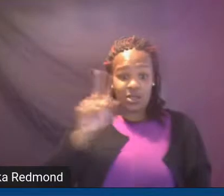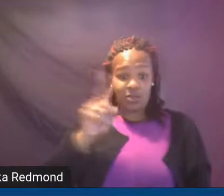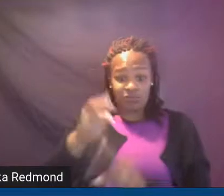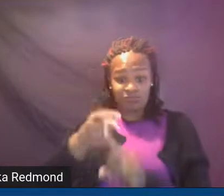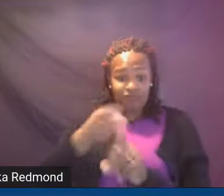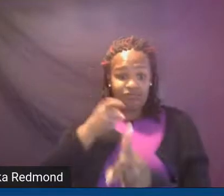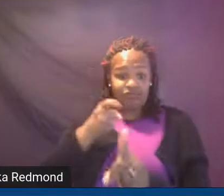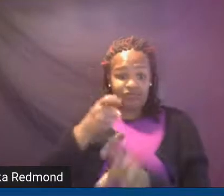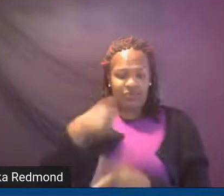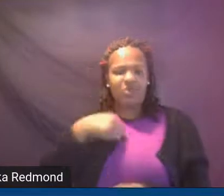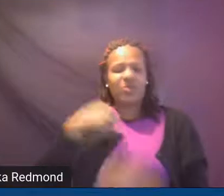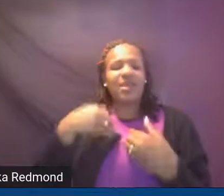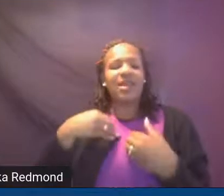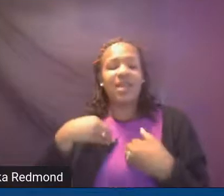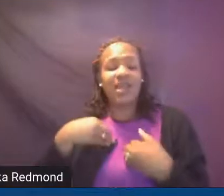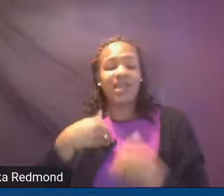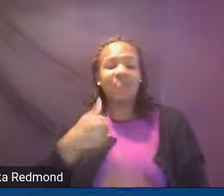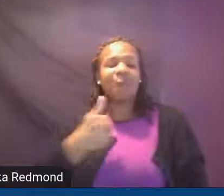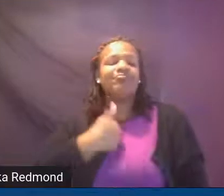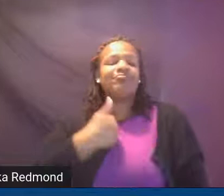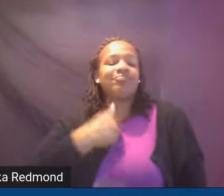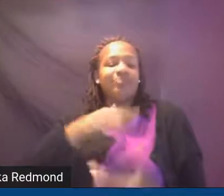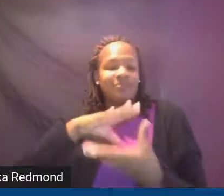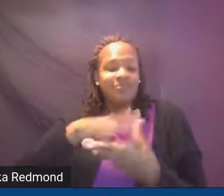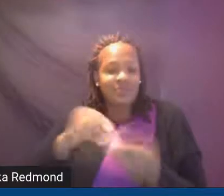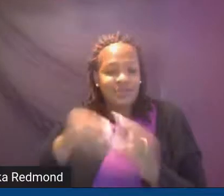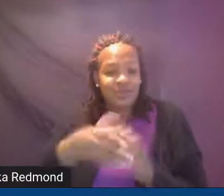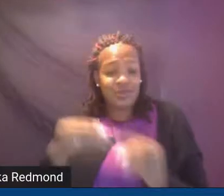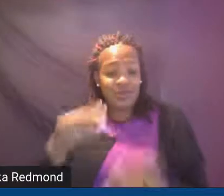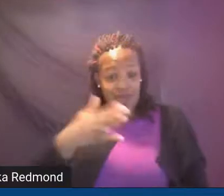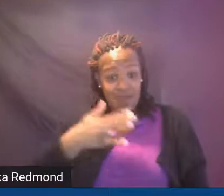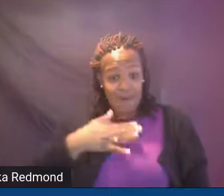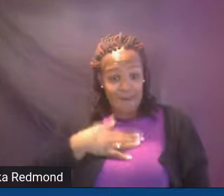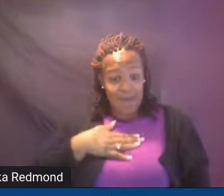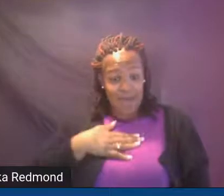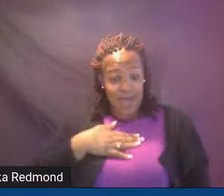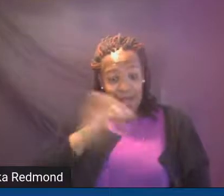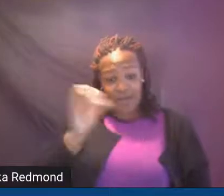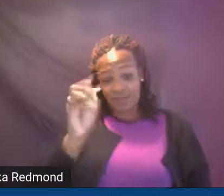story, and my origin story is one that I'm very close to, because it's a very